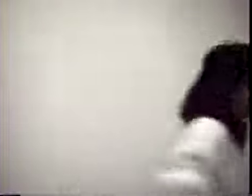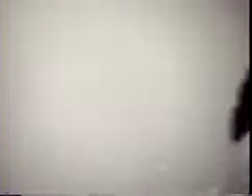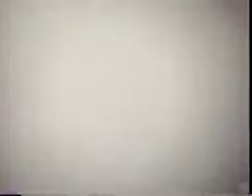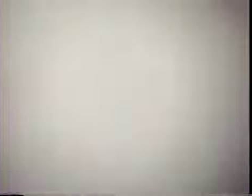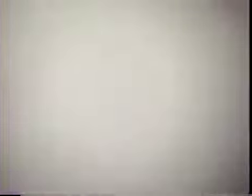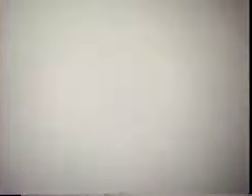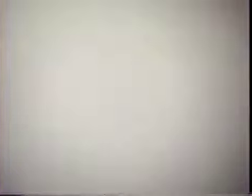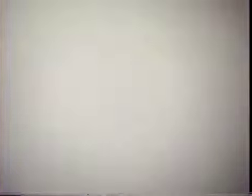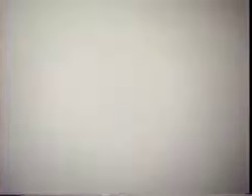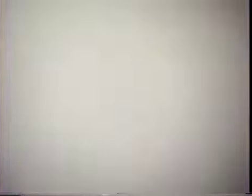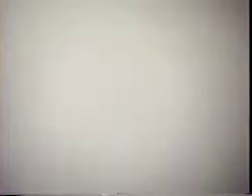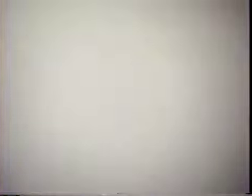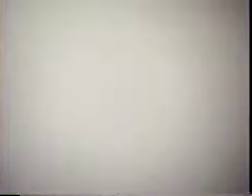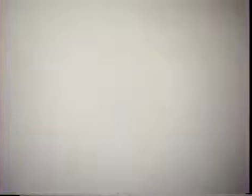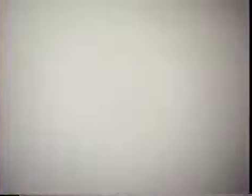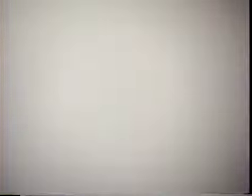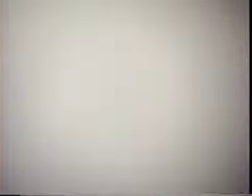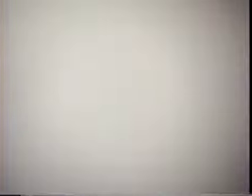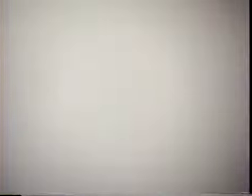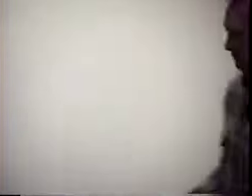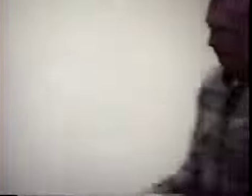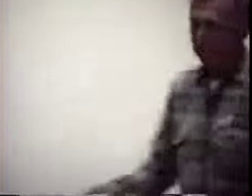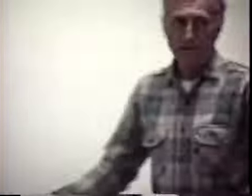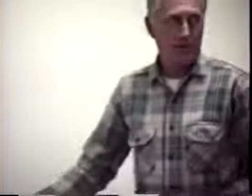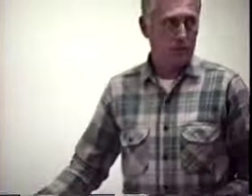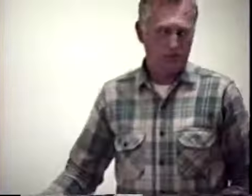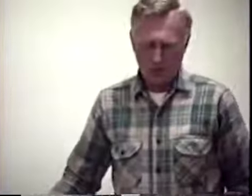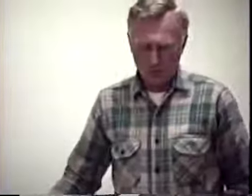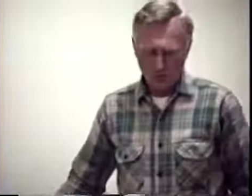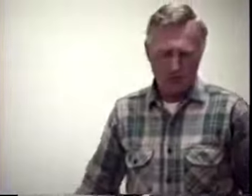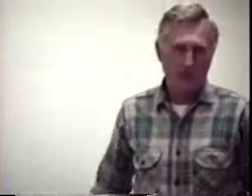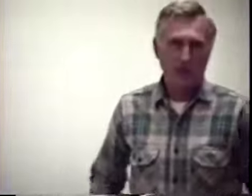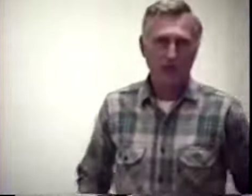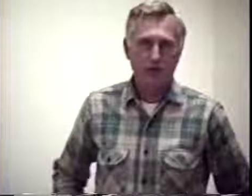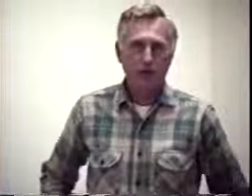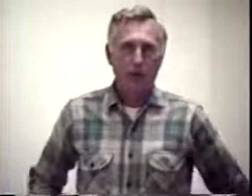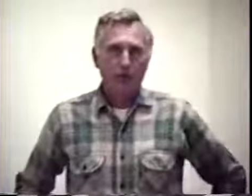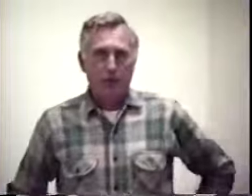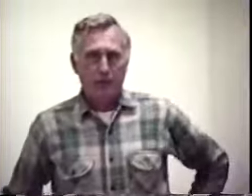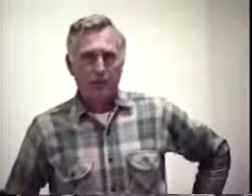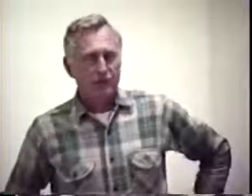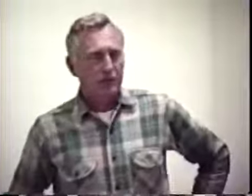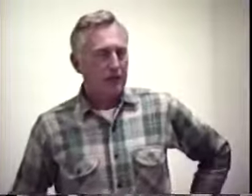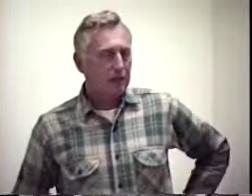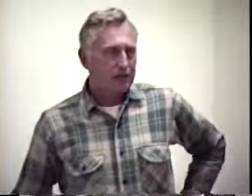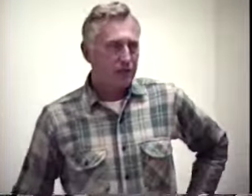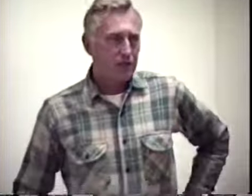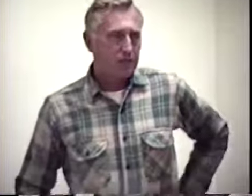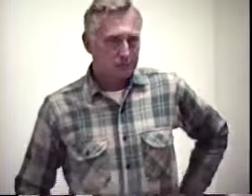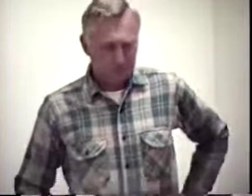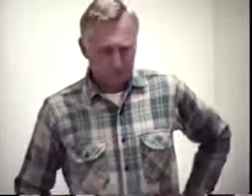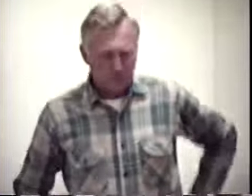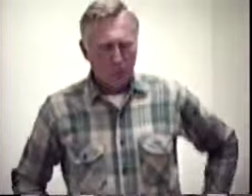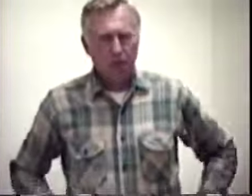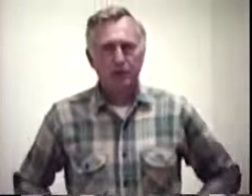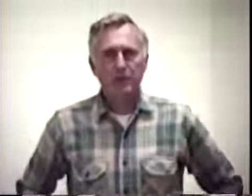cry. Great, great. Well, at the opening of this class, I mentioned that my reason for wanting to be here